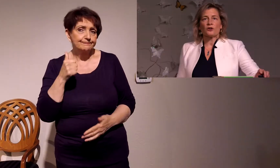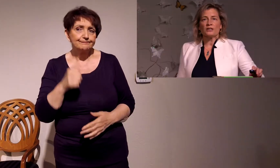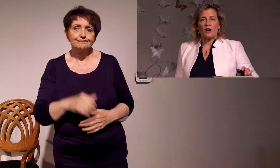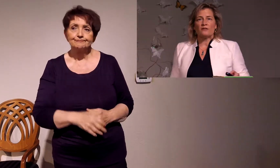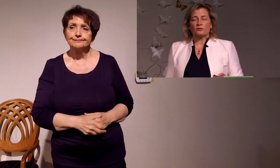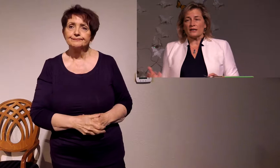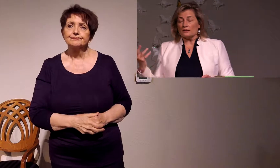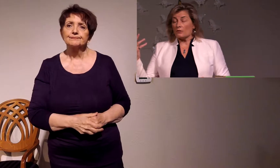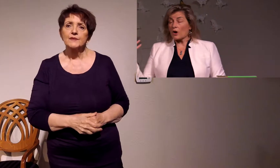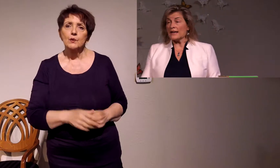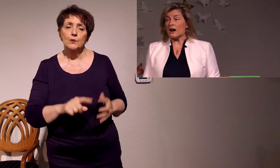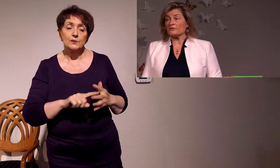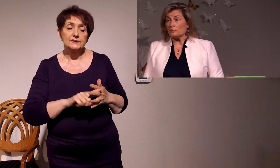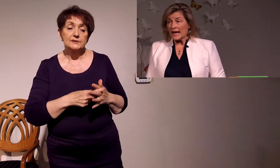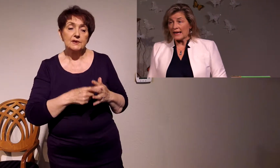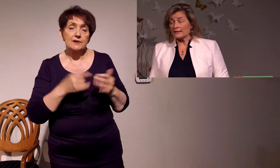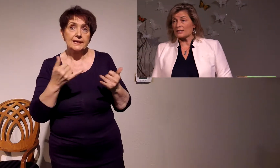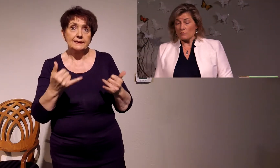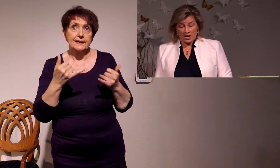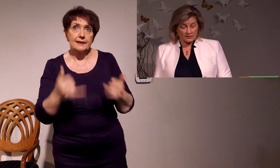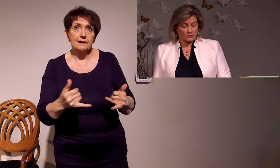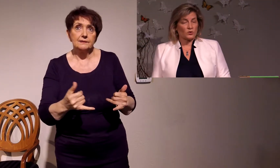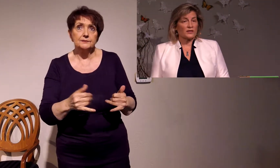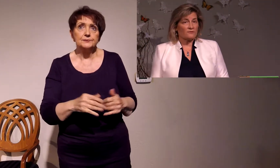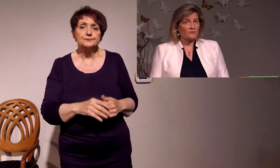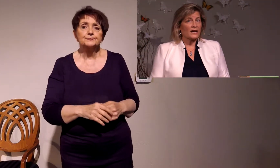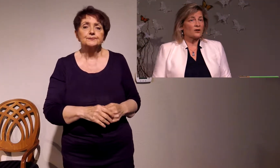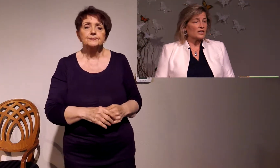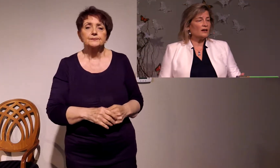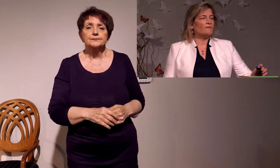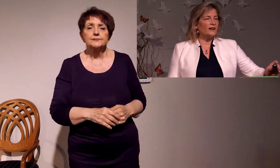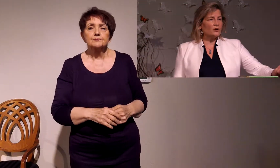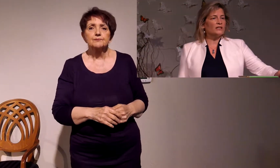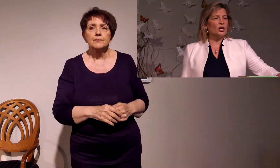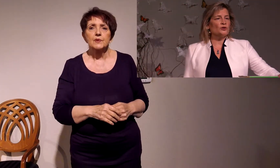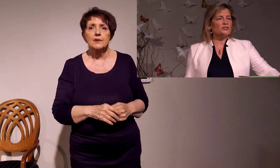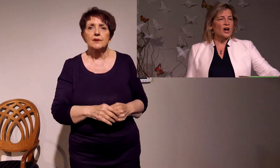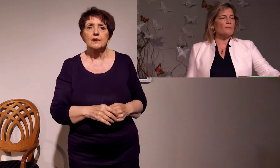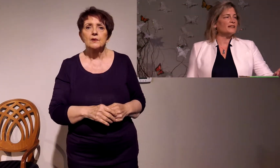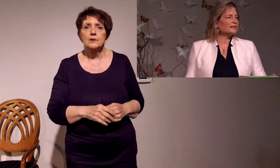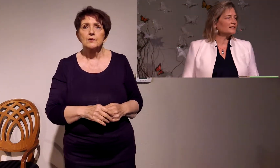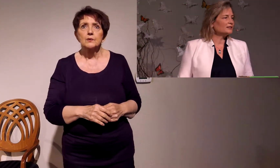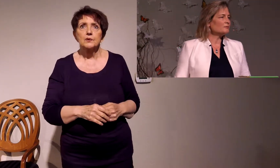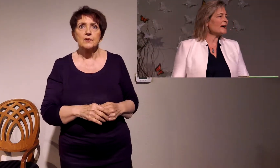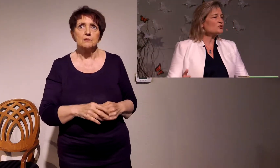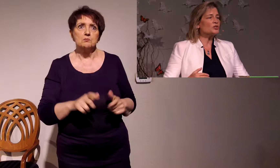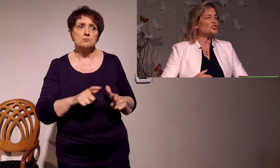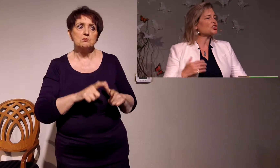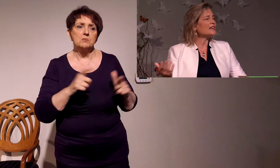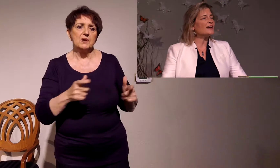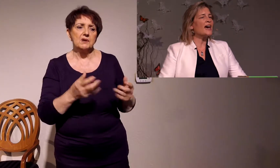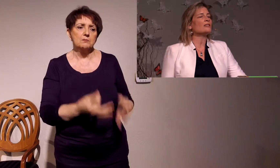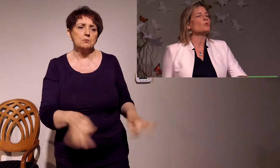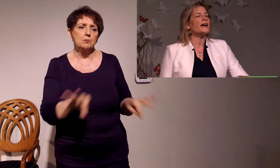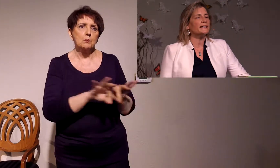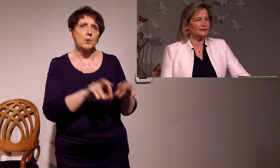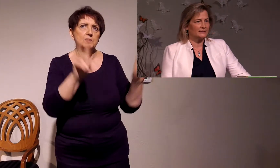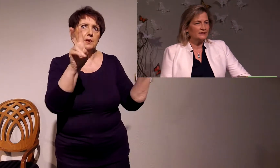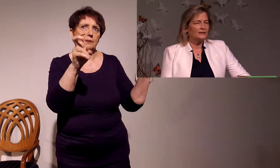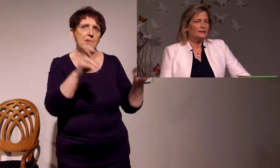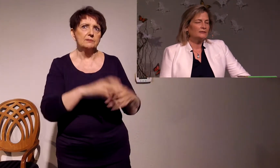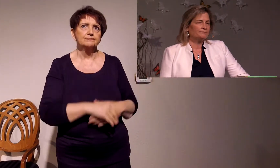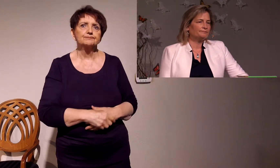we're starting off right off the bat this month with a very, very loaded topic. Might as well just get it out of the